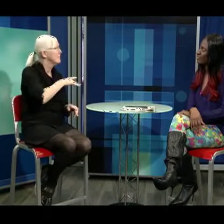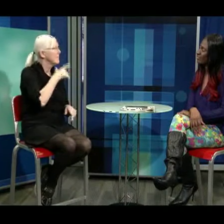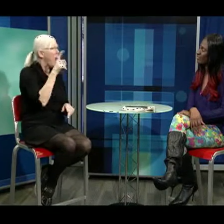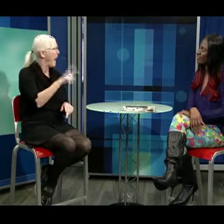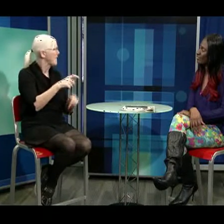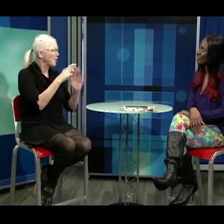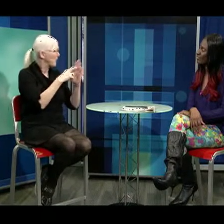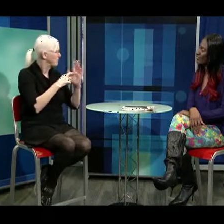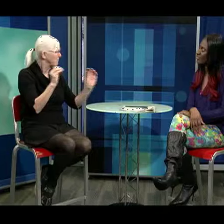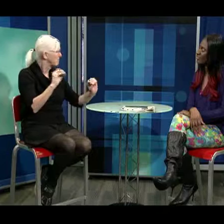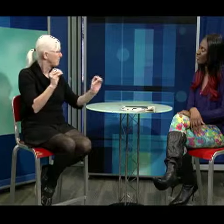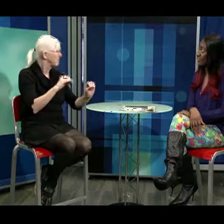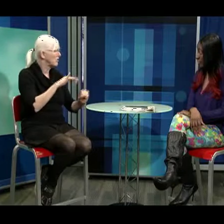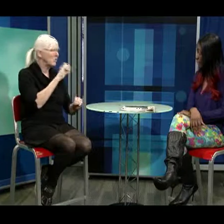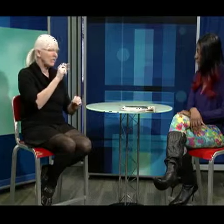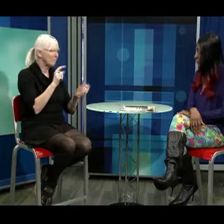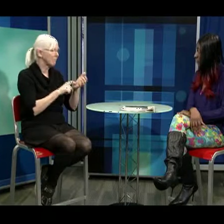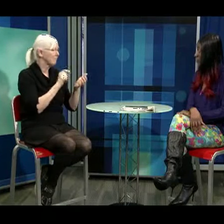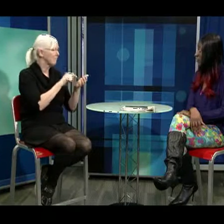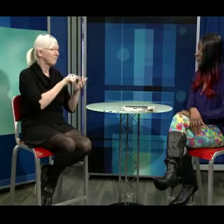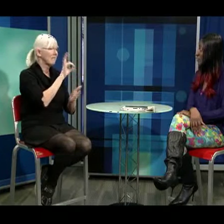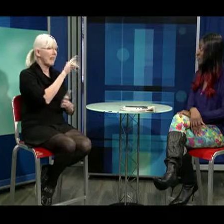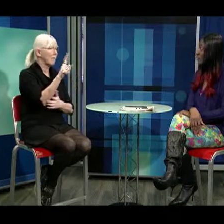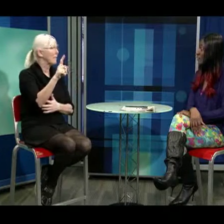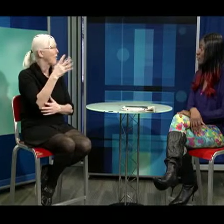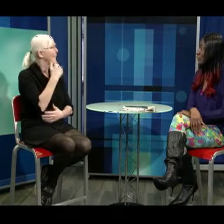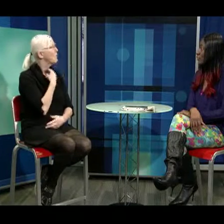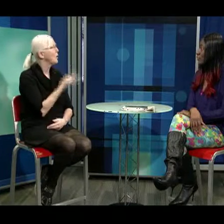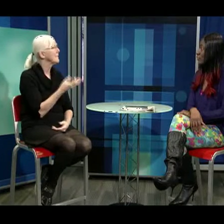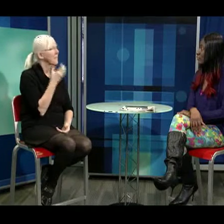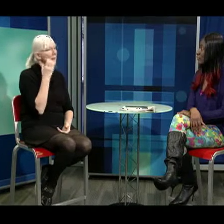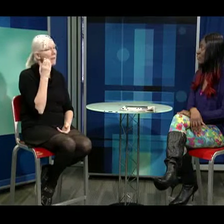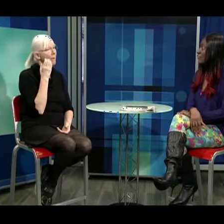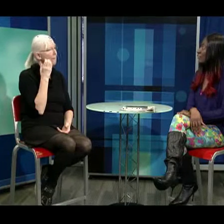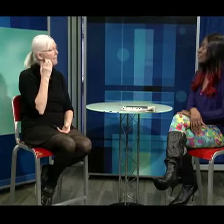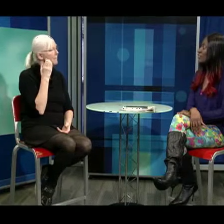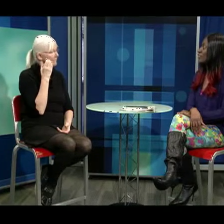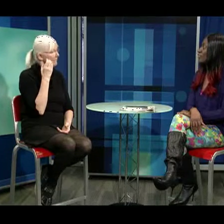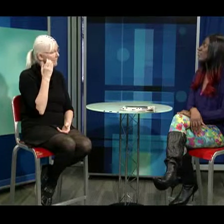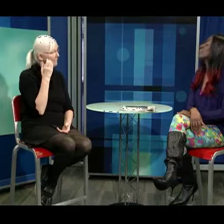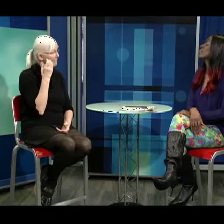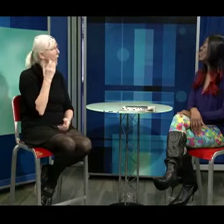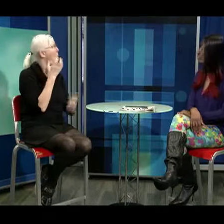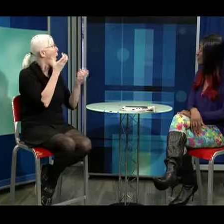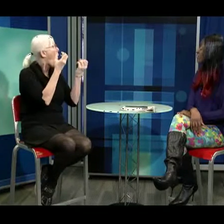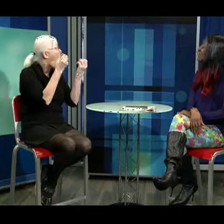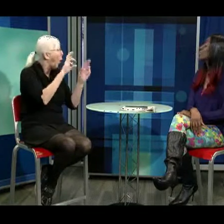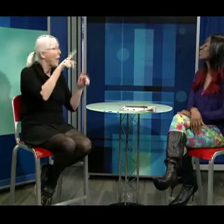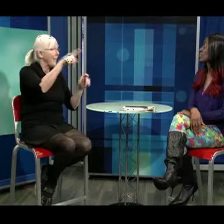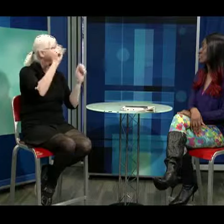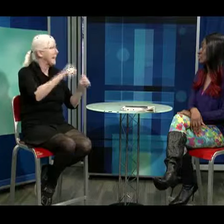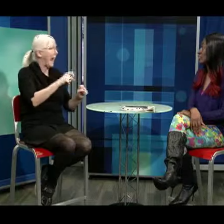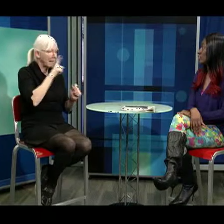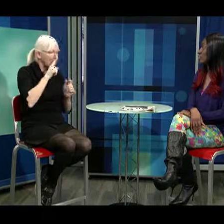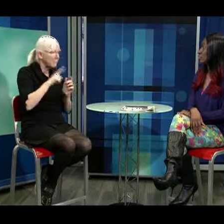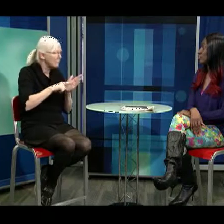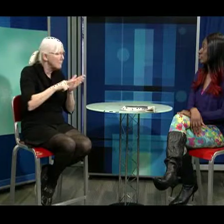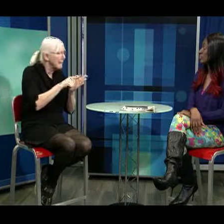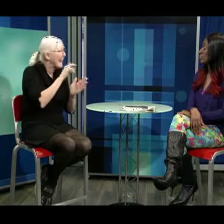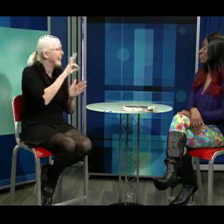So generally, people who call in, they don't need to register or anything like that. You can just call 911 on any phone and be connected to